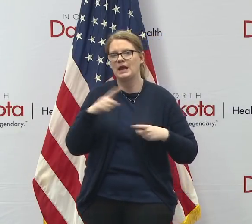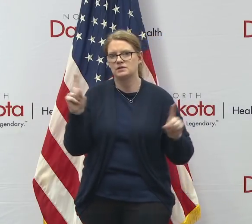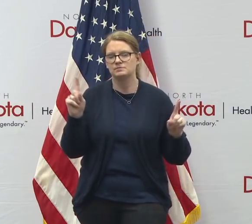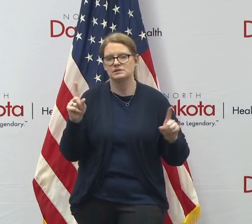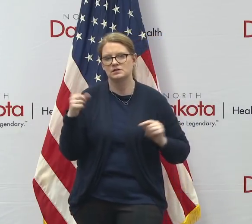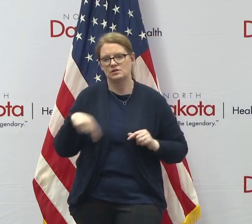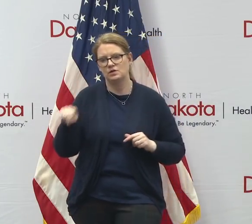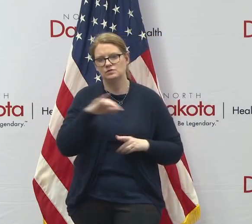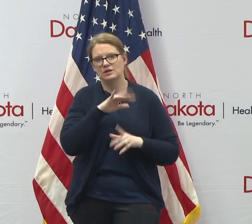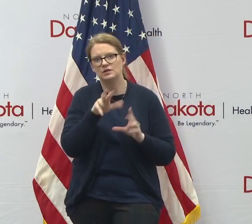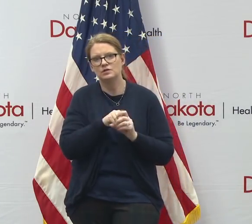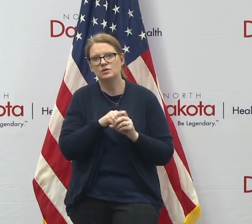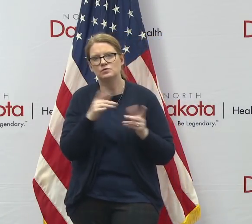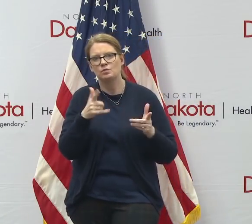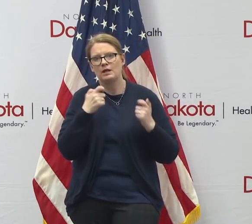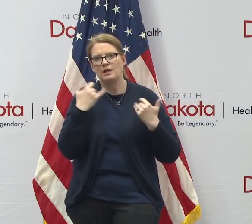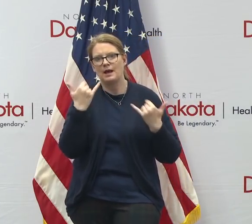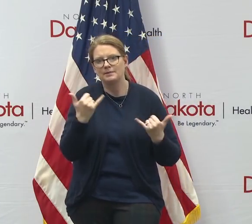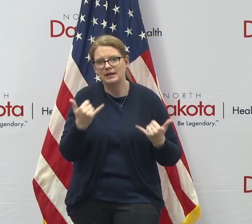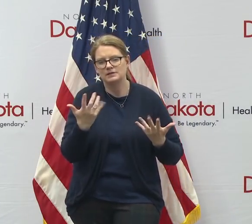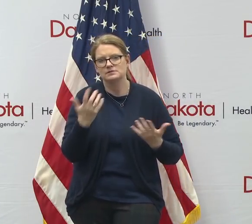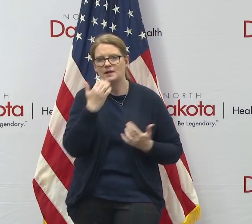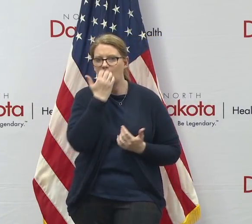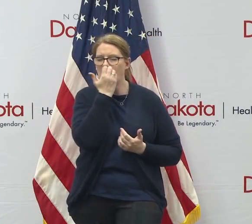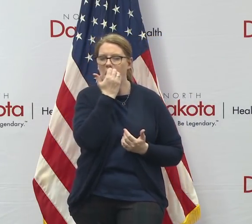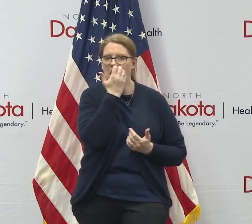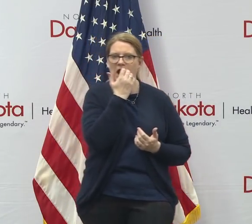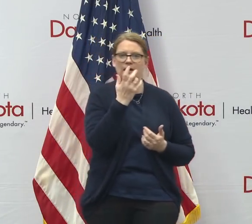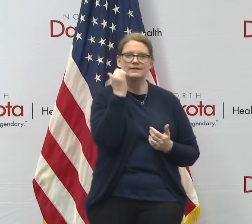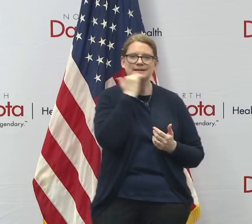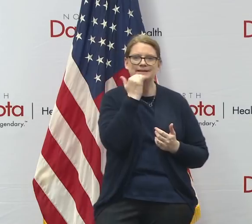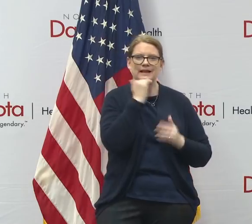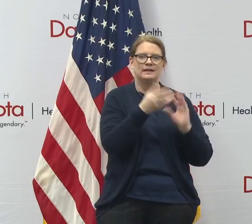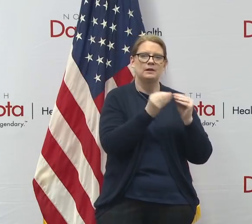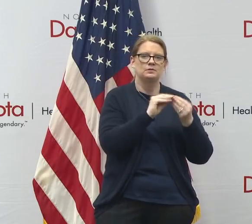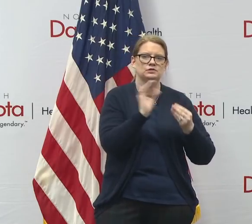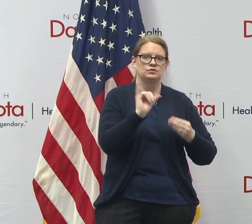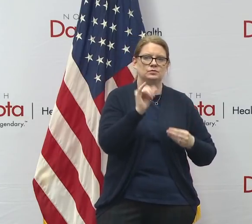those updates in our daily numbers.